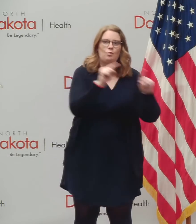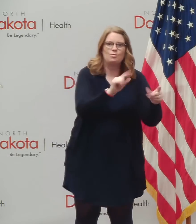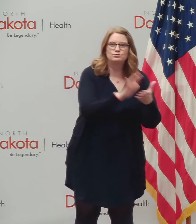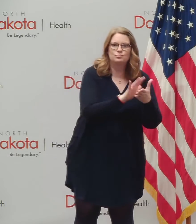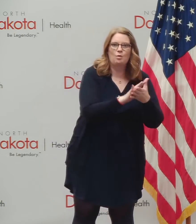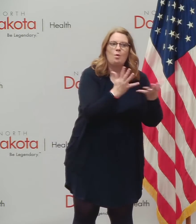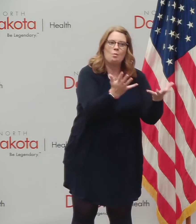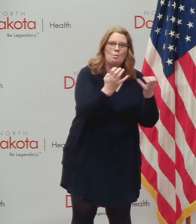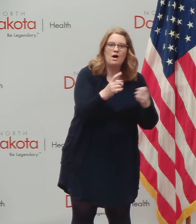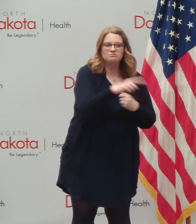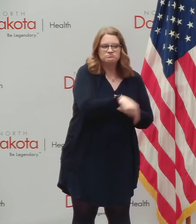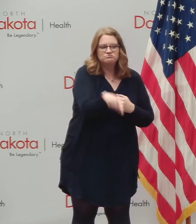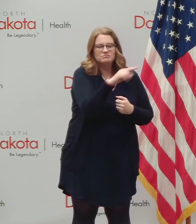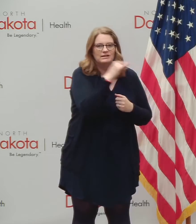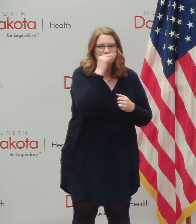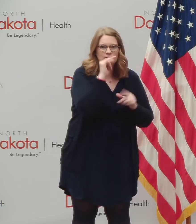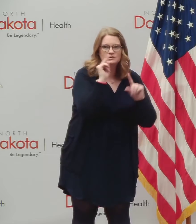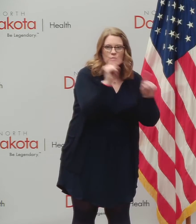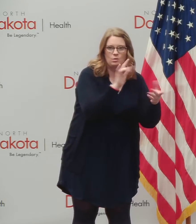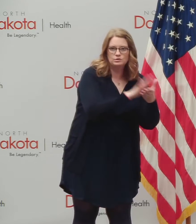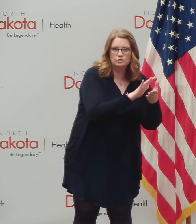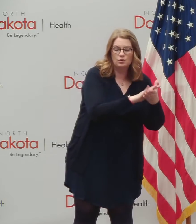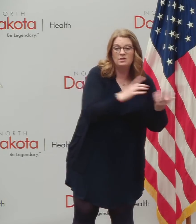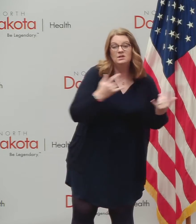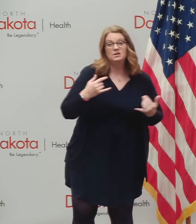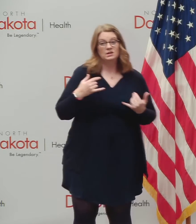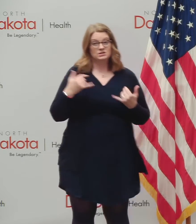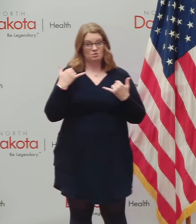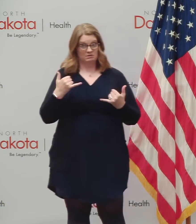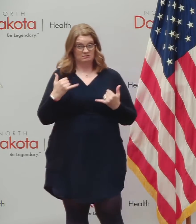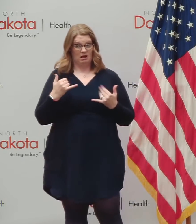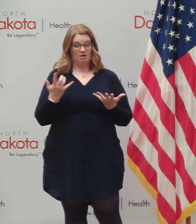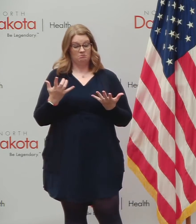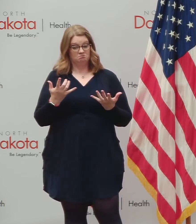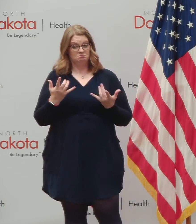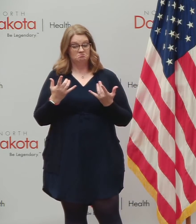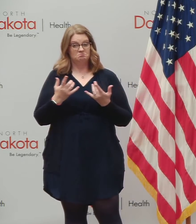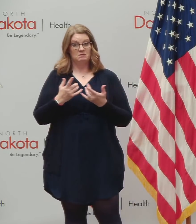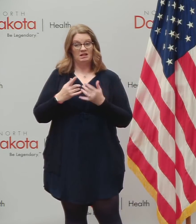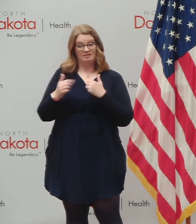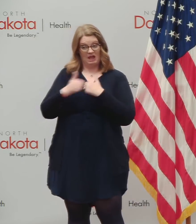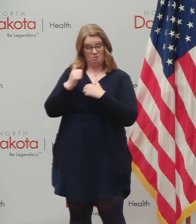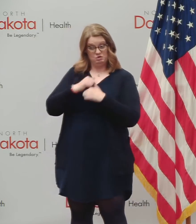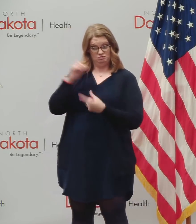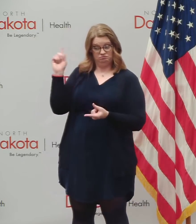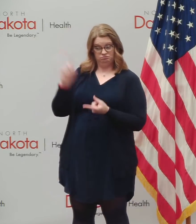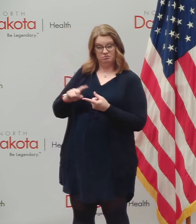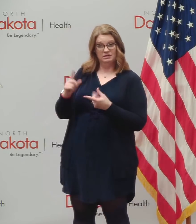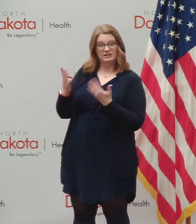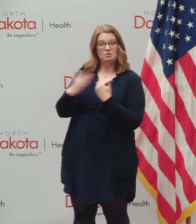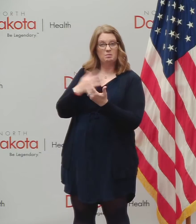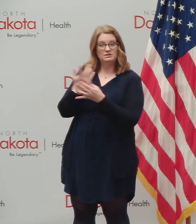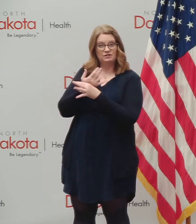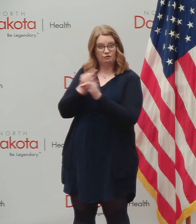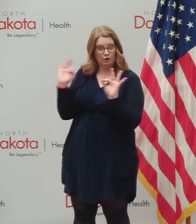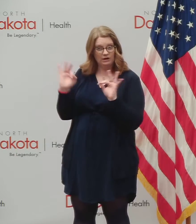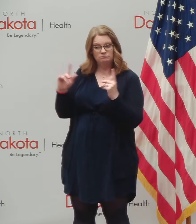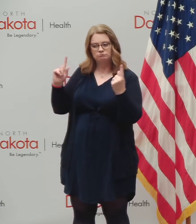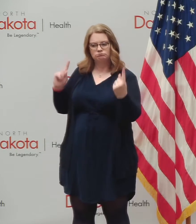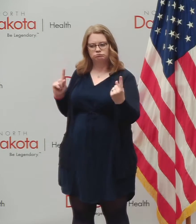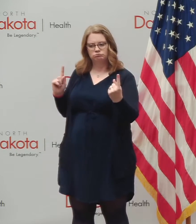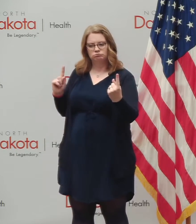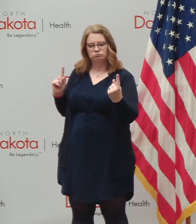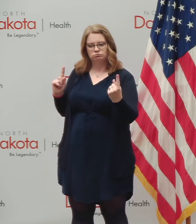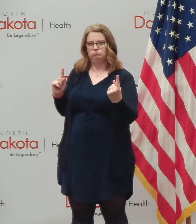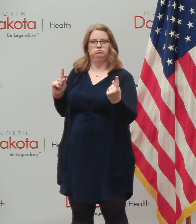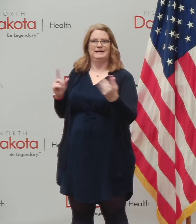by ignoring a mitigation that we know works and that is literally free, physical distancing free, doesn't require an act of